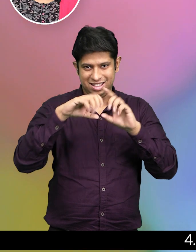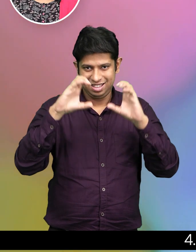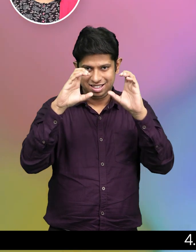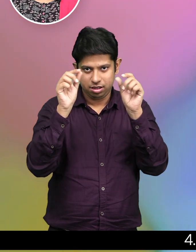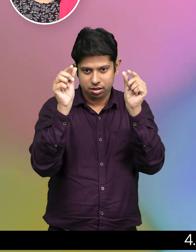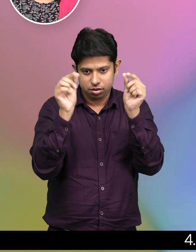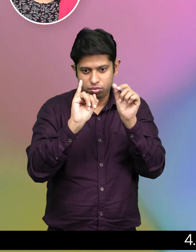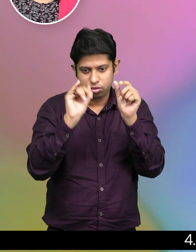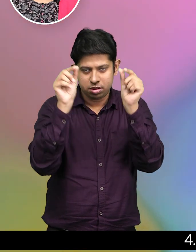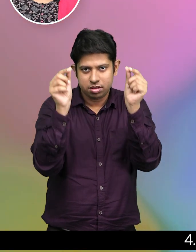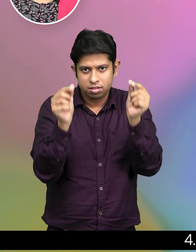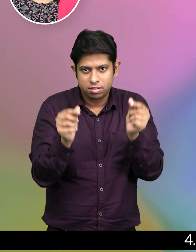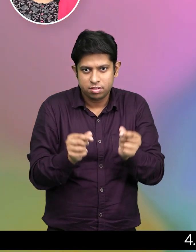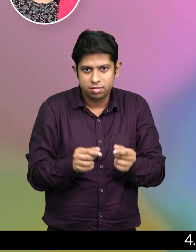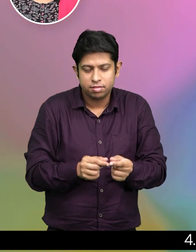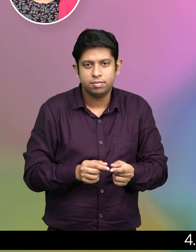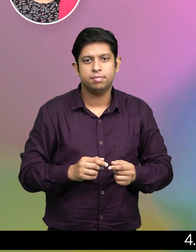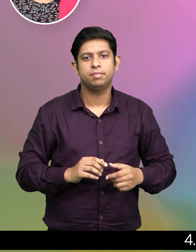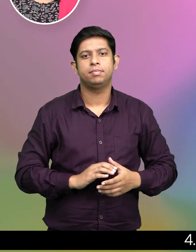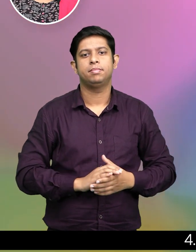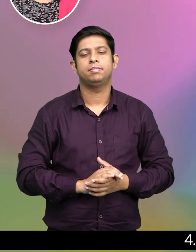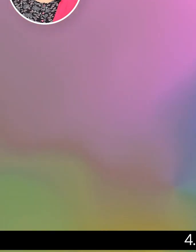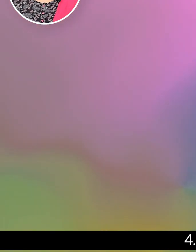concentration of urine.